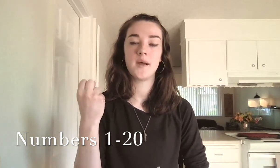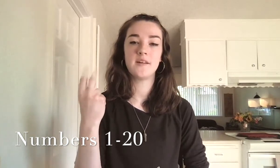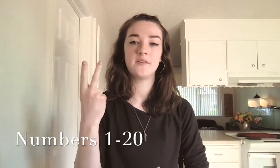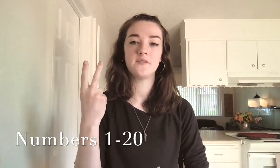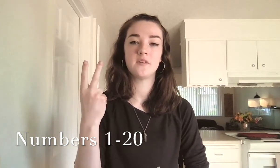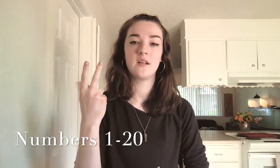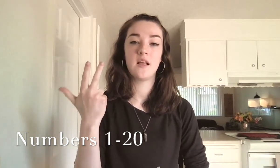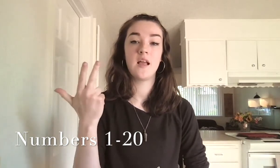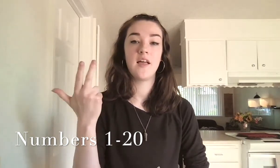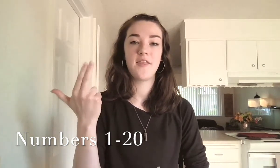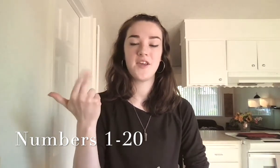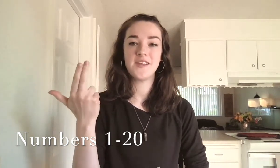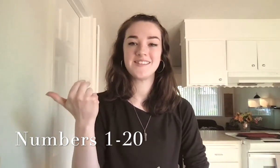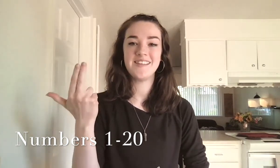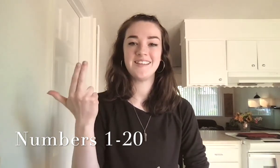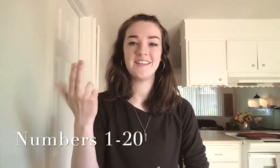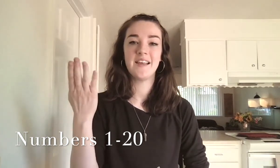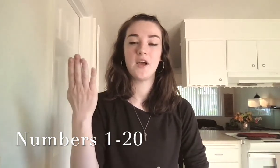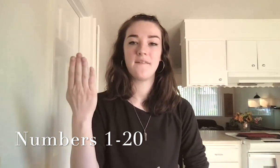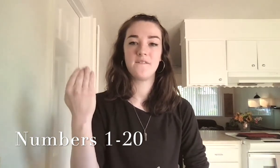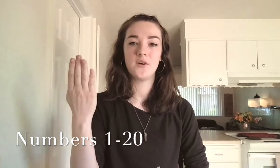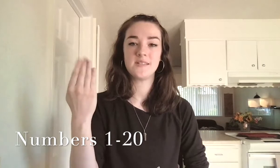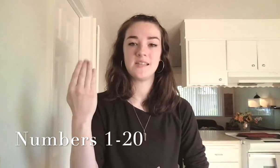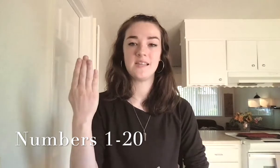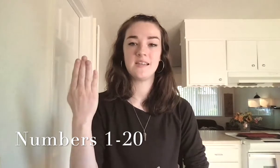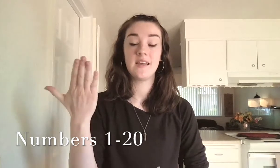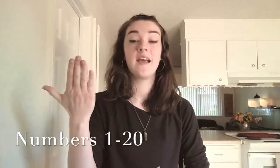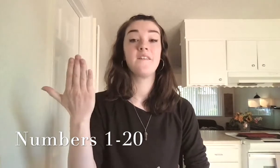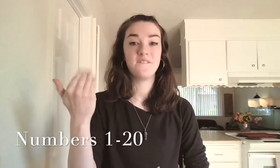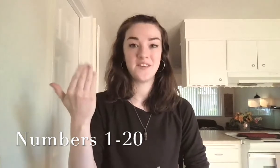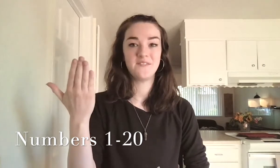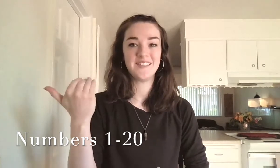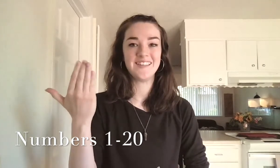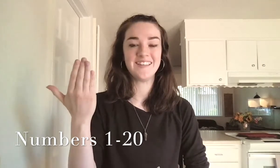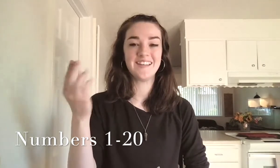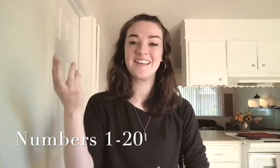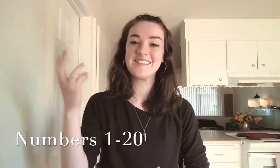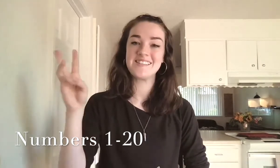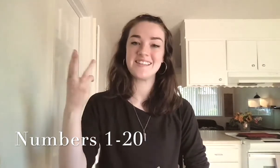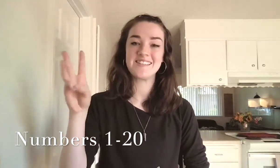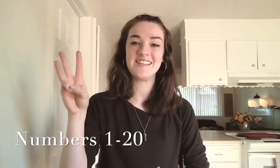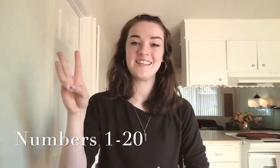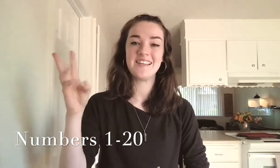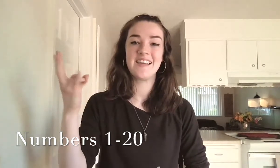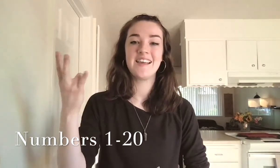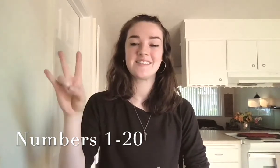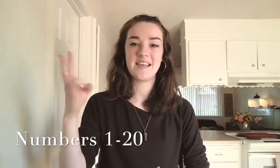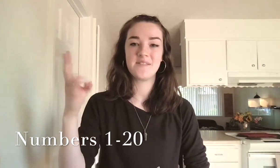12, 13, 14, 15, 16,